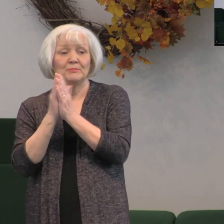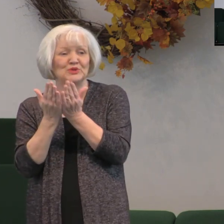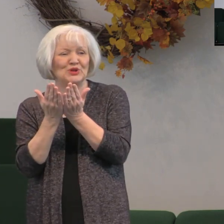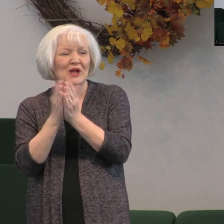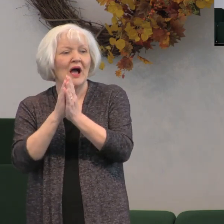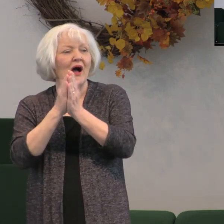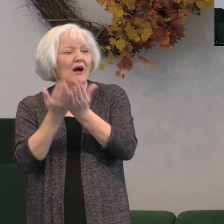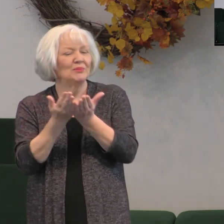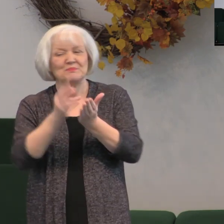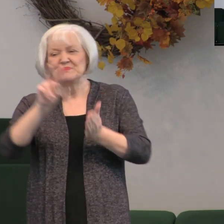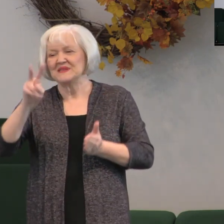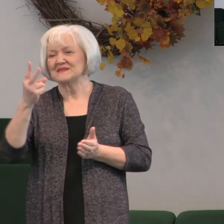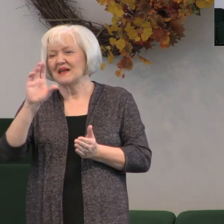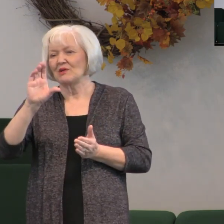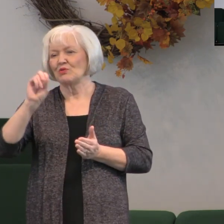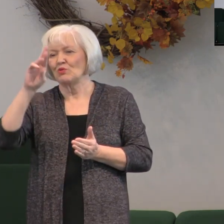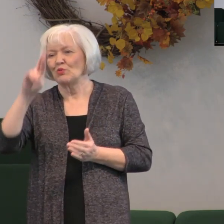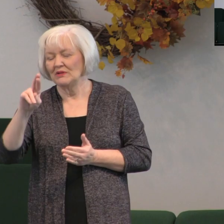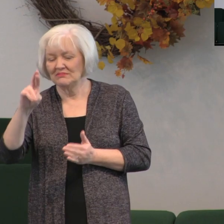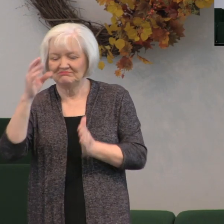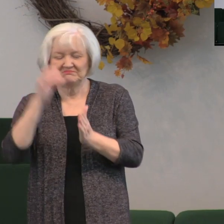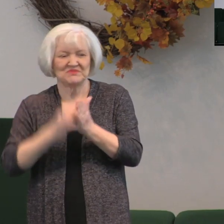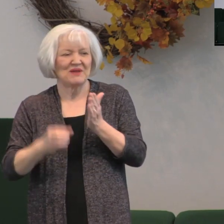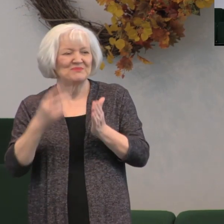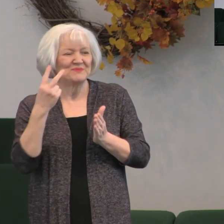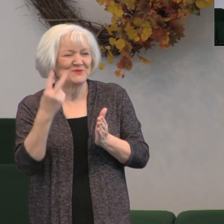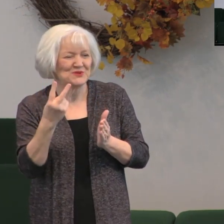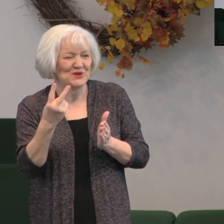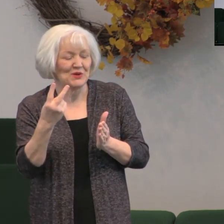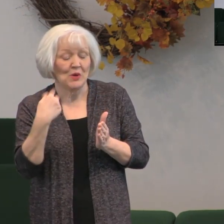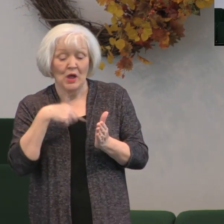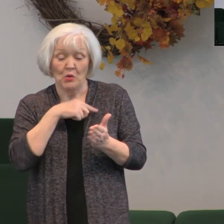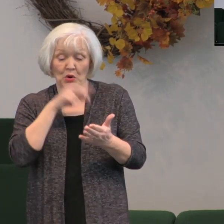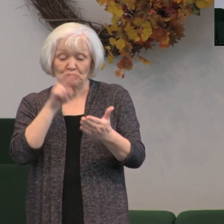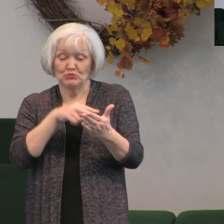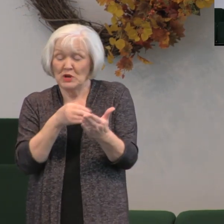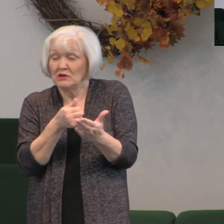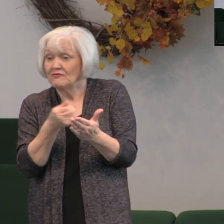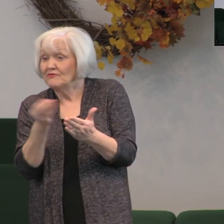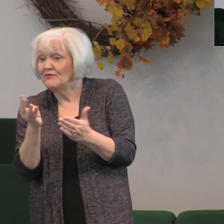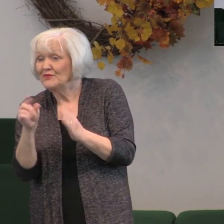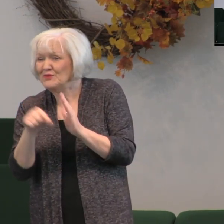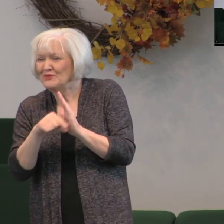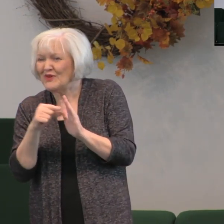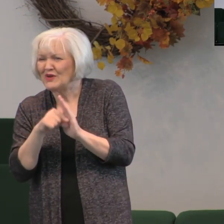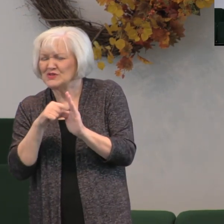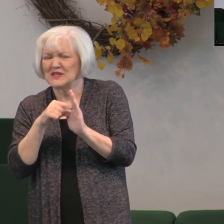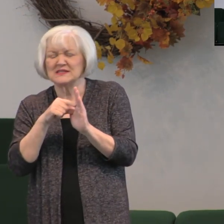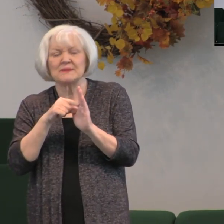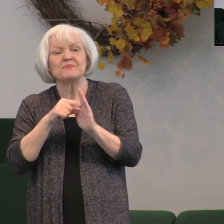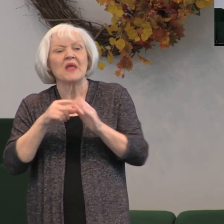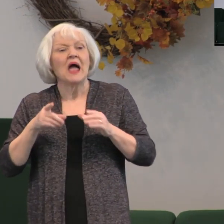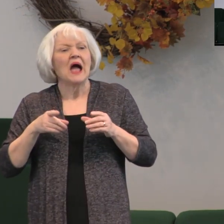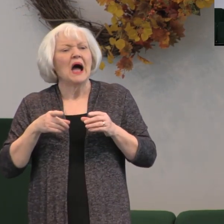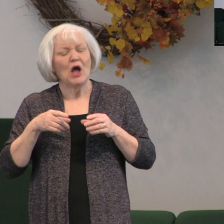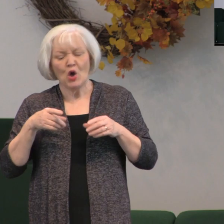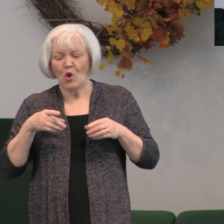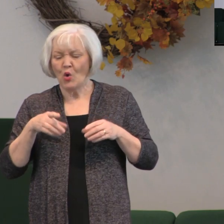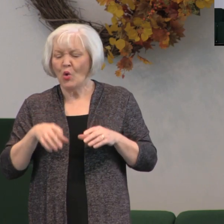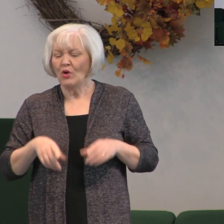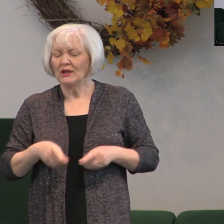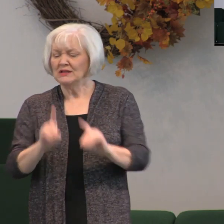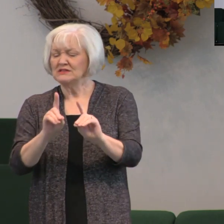to the book of 2 Corinthians chapter 2. We're going to look at a few verses there. While you're doing that, I want to ask you